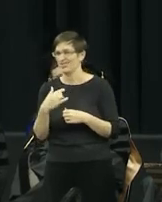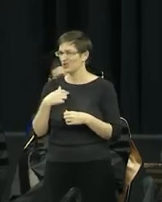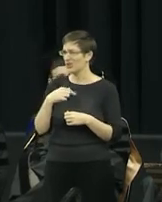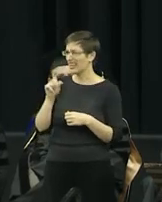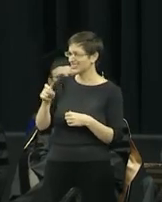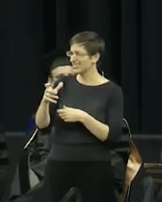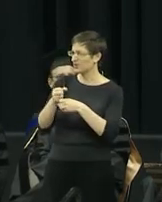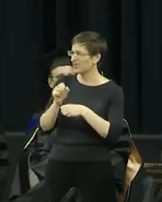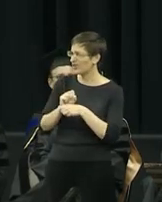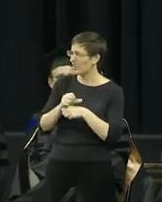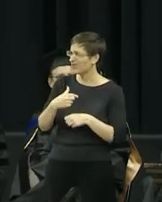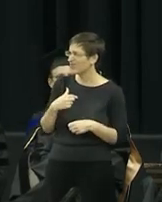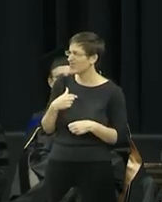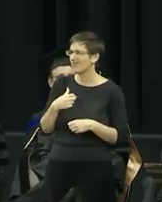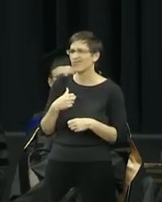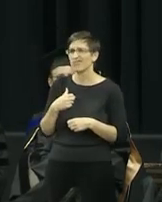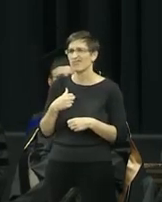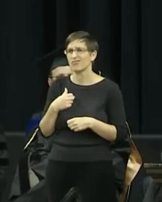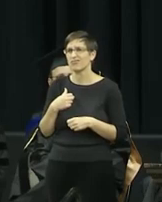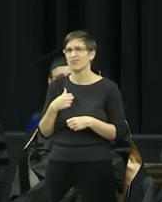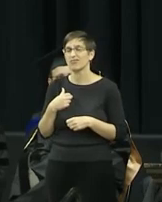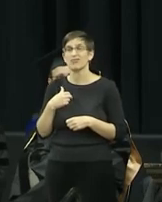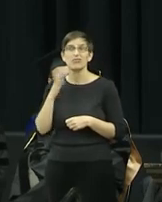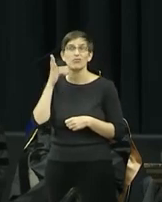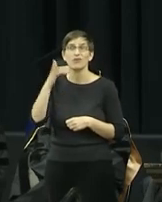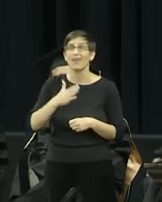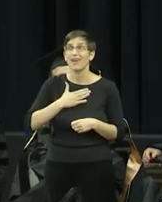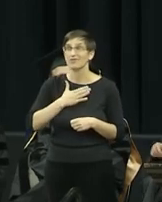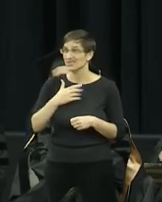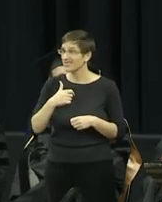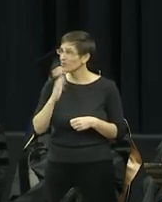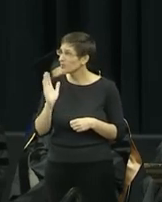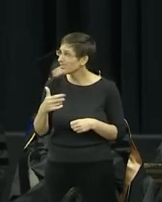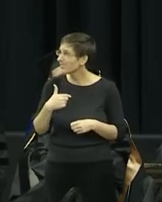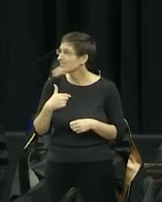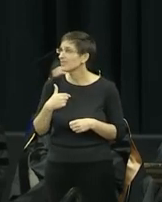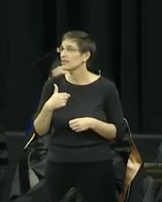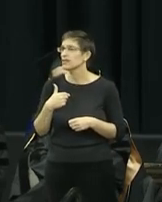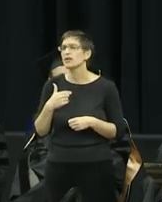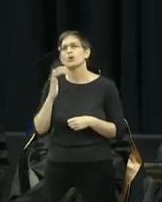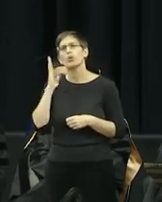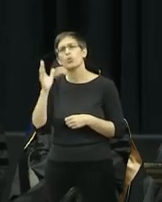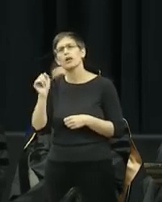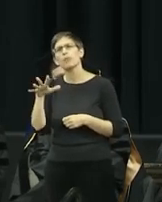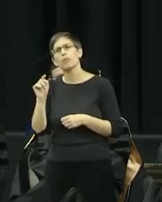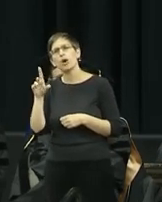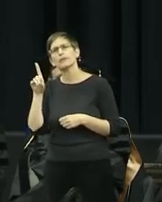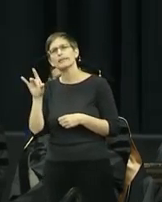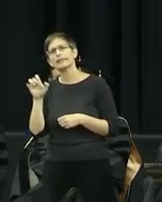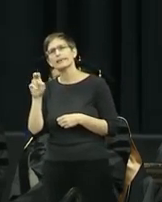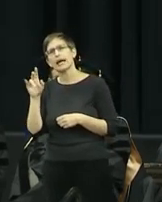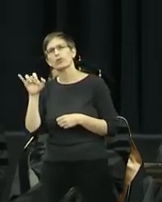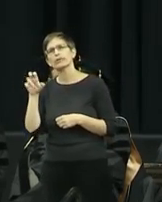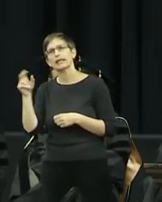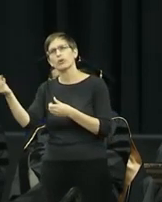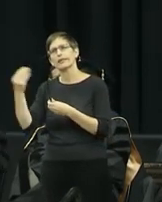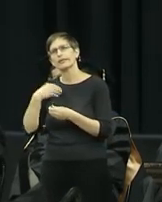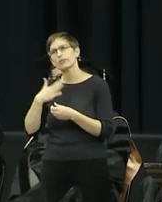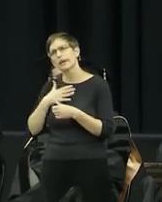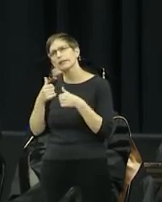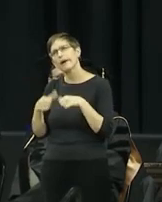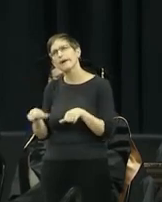job? Will I find happiness? And will apartments downtown give me back my deposit?